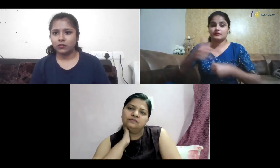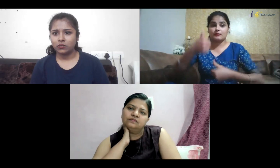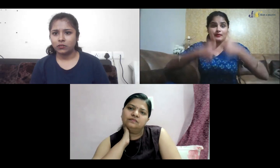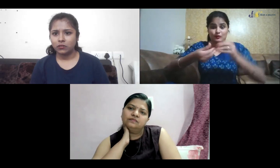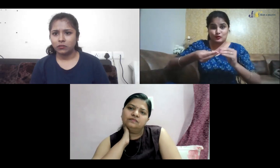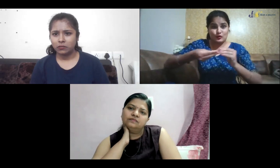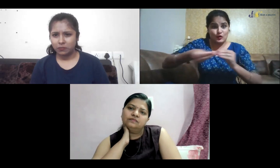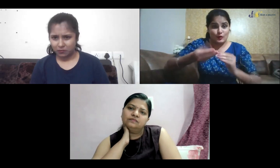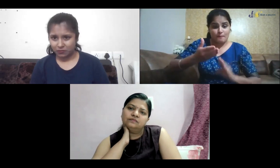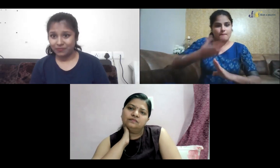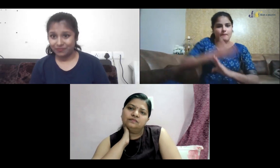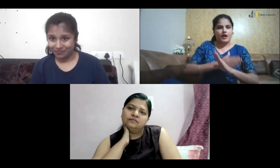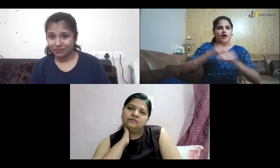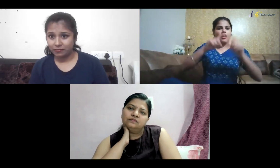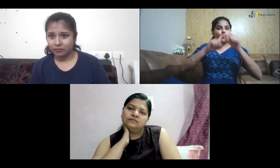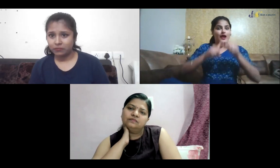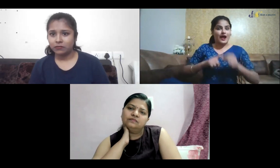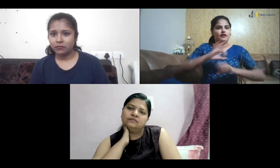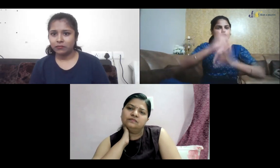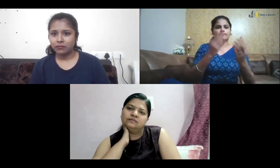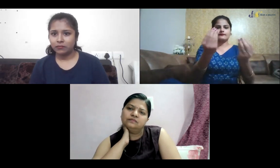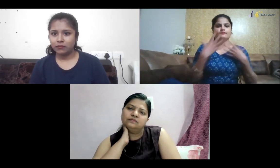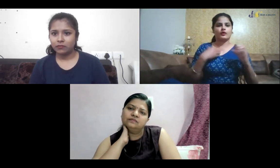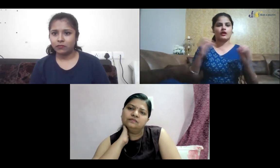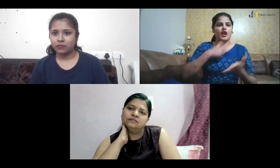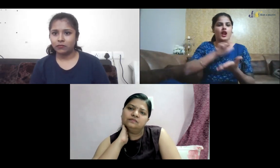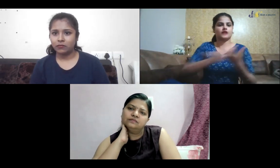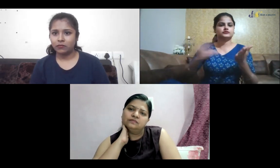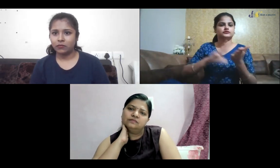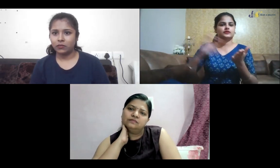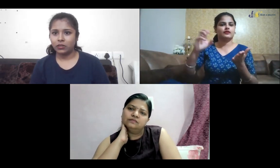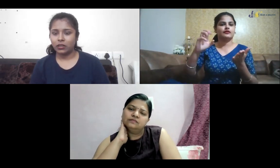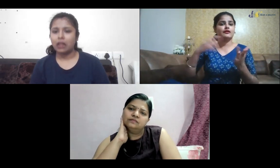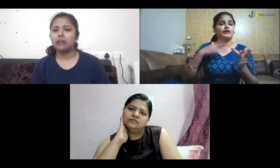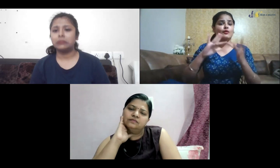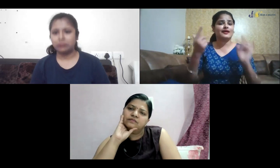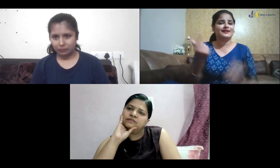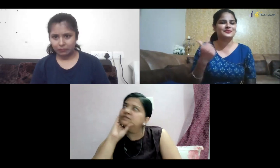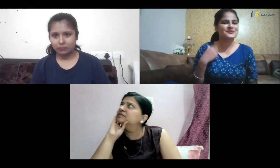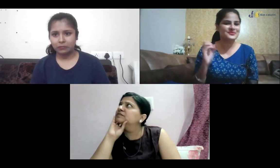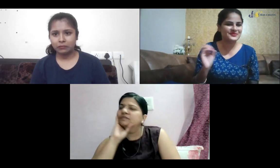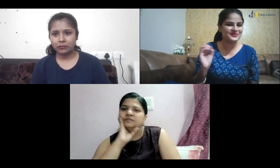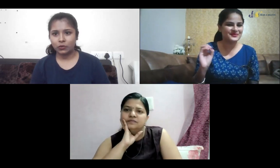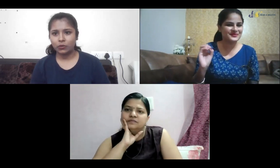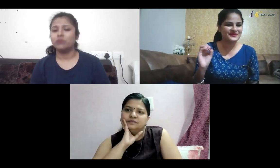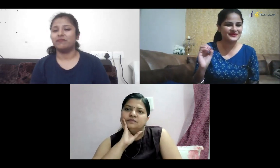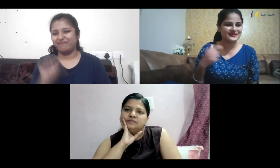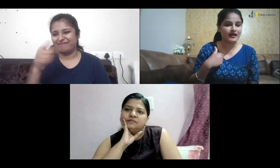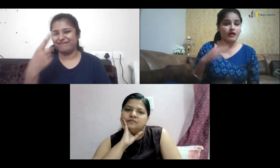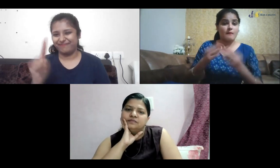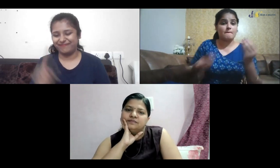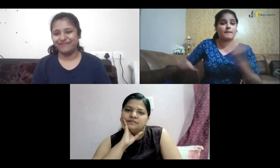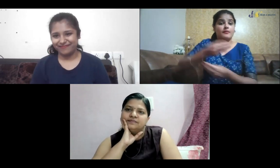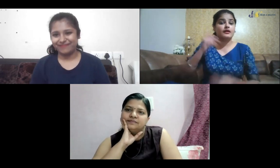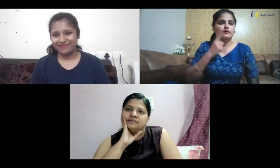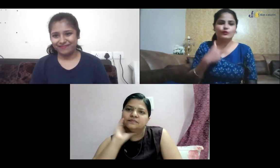we are taking the leave from school. I have experienced this. If for example we have an exam nearby, then I have to inform. Then my menstruation has started,